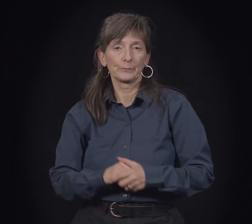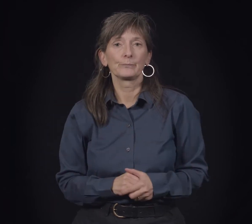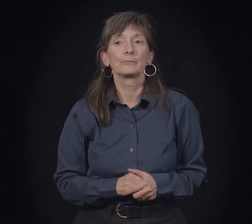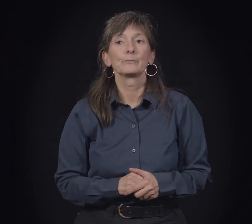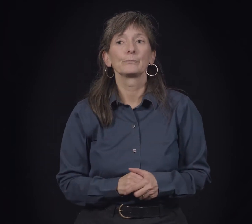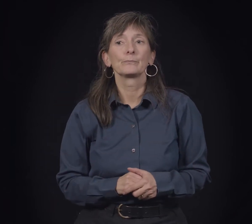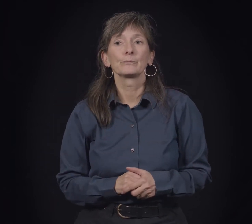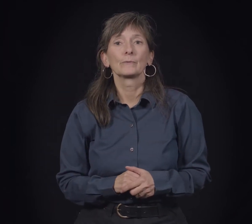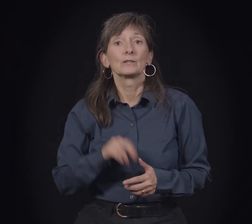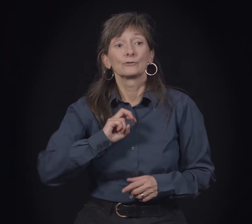information and communication,